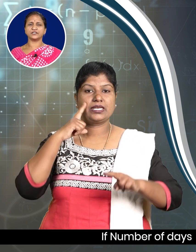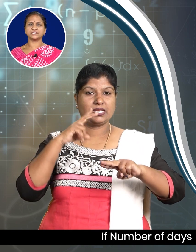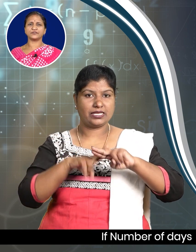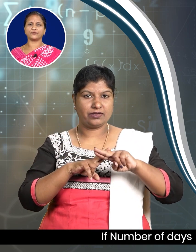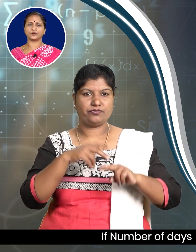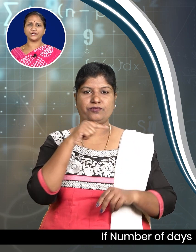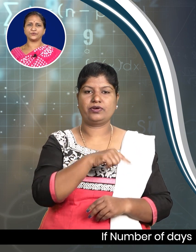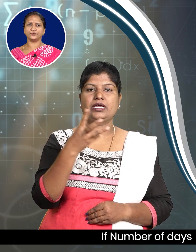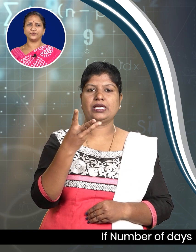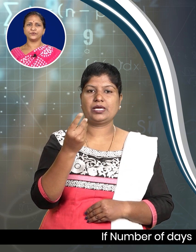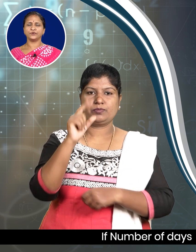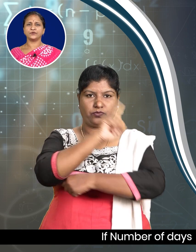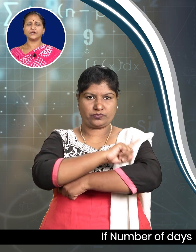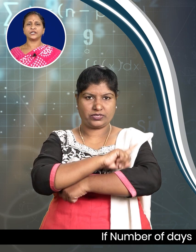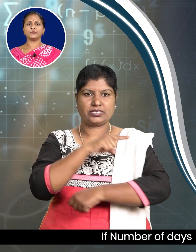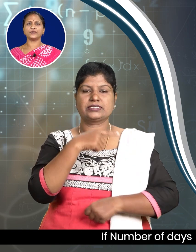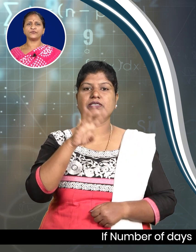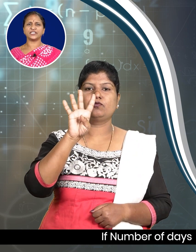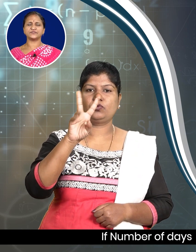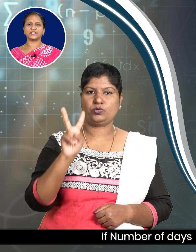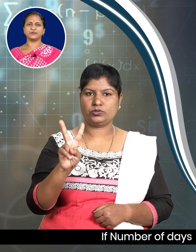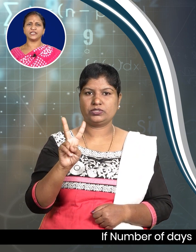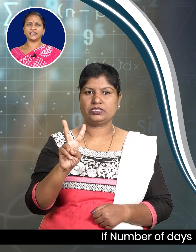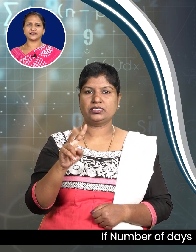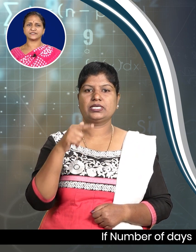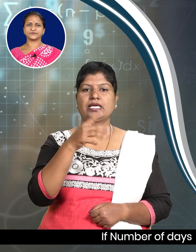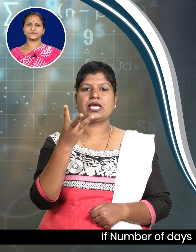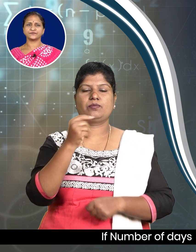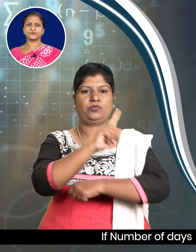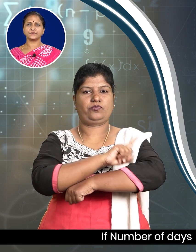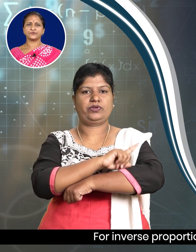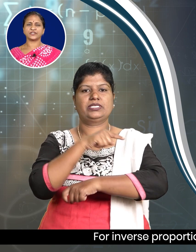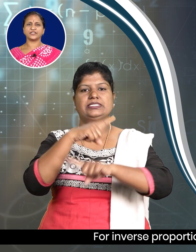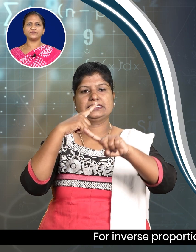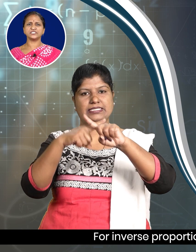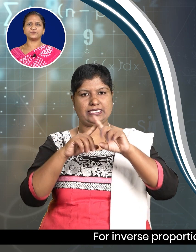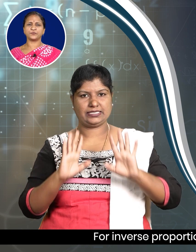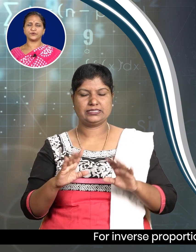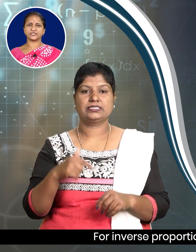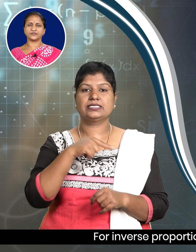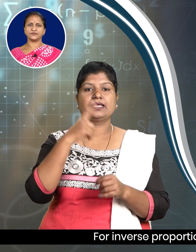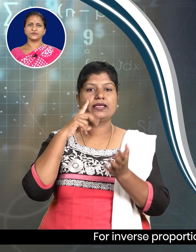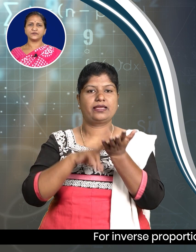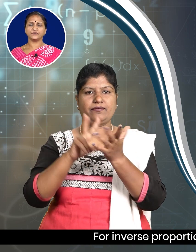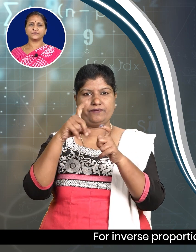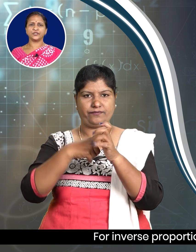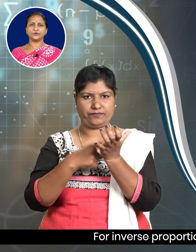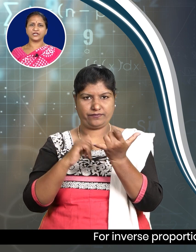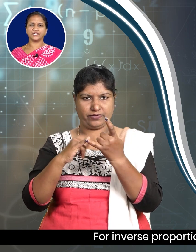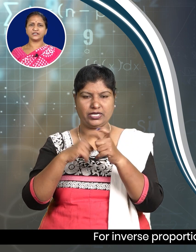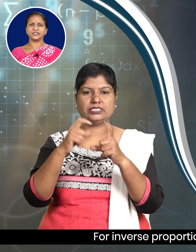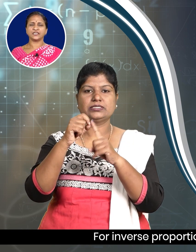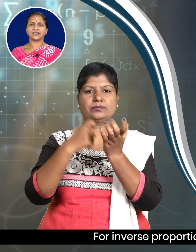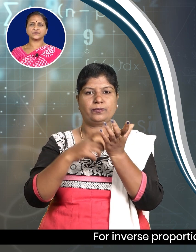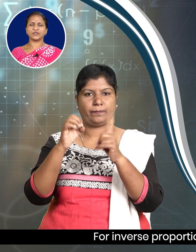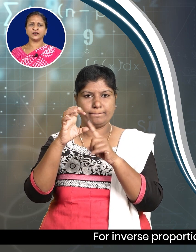of workers are 42, number of days will be x. For inverse proportion, we know